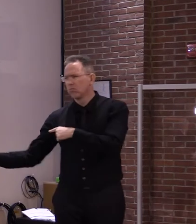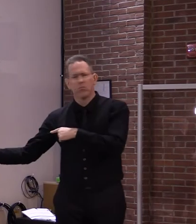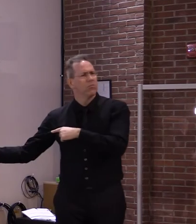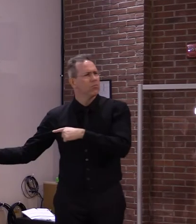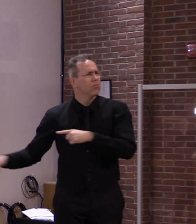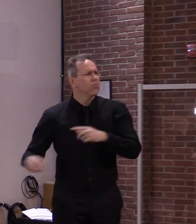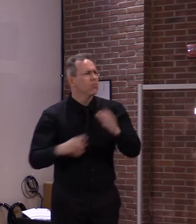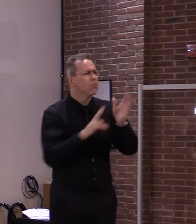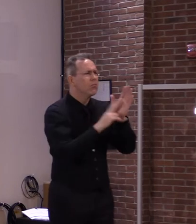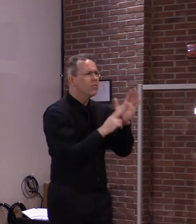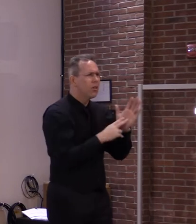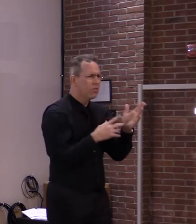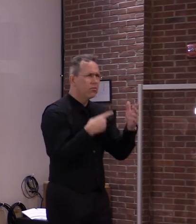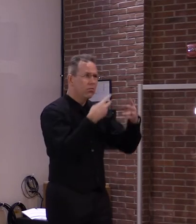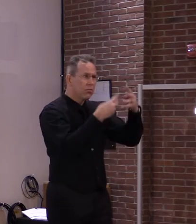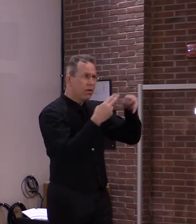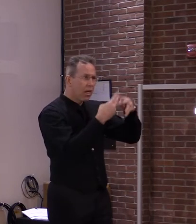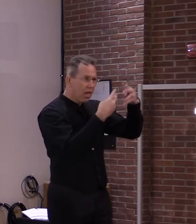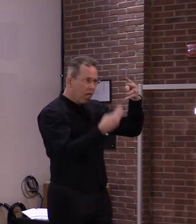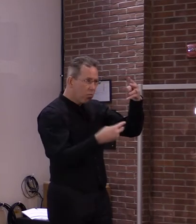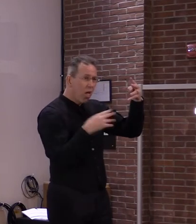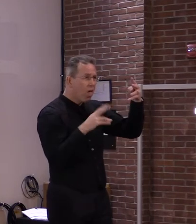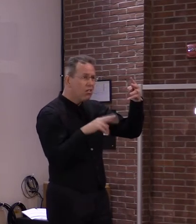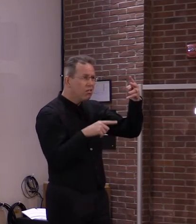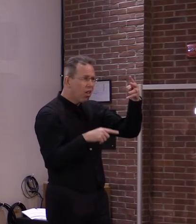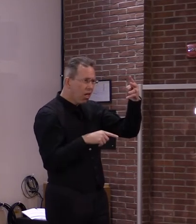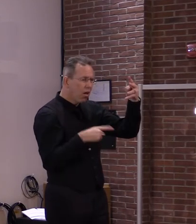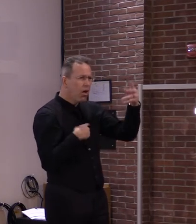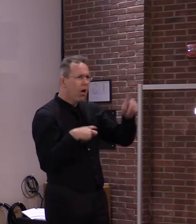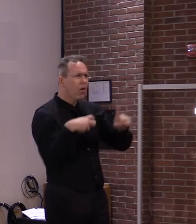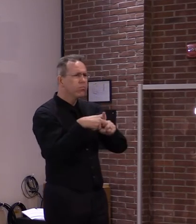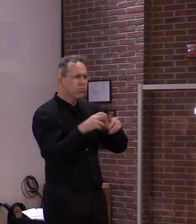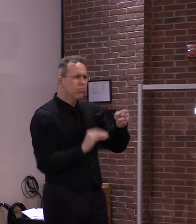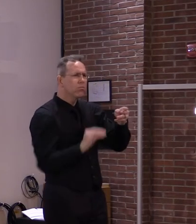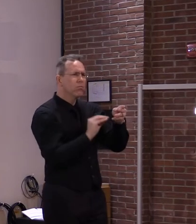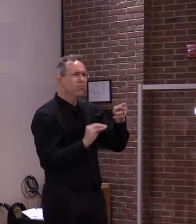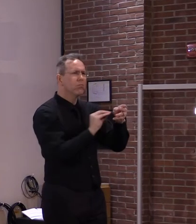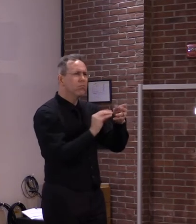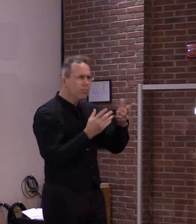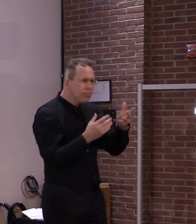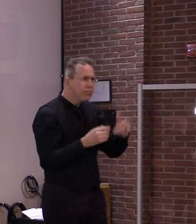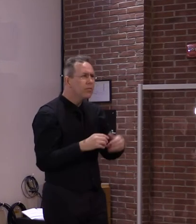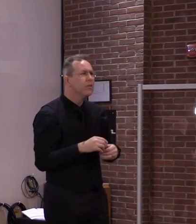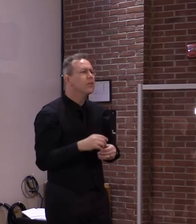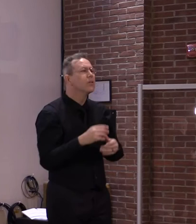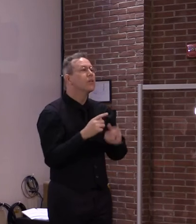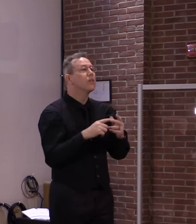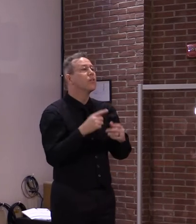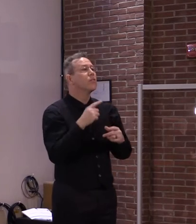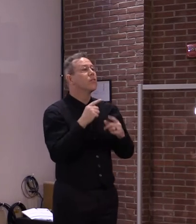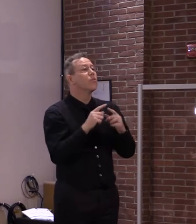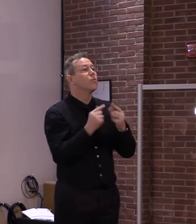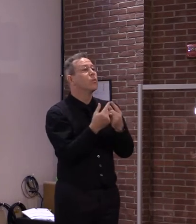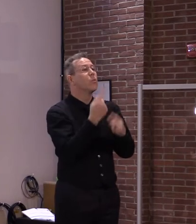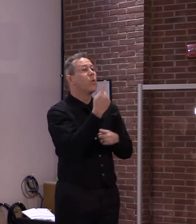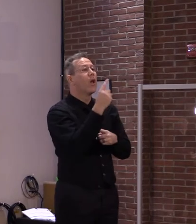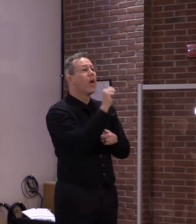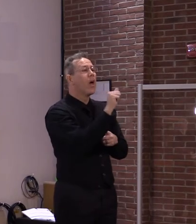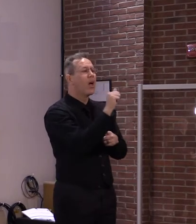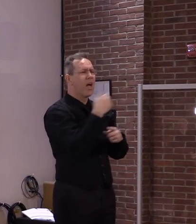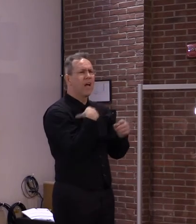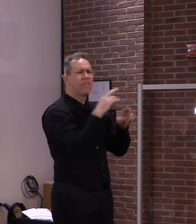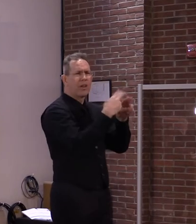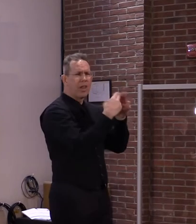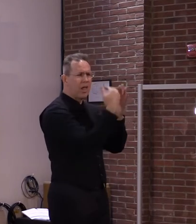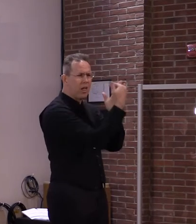75 plus list because they've already registered with the 1a we already know that because we have a